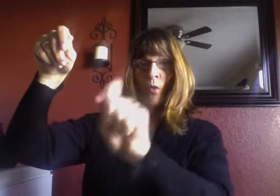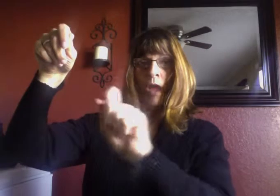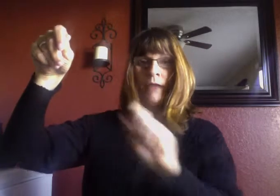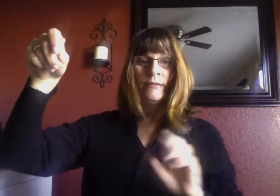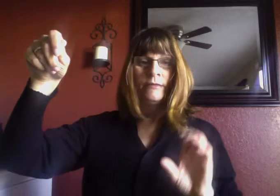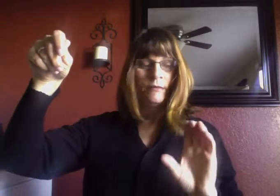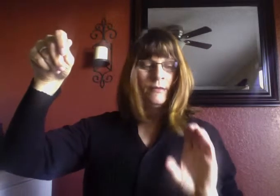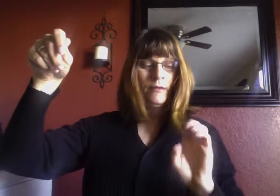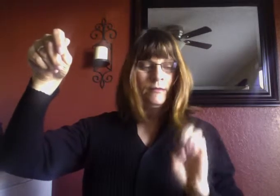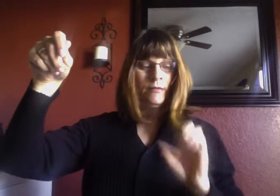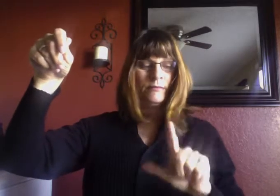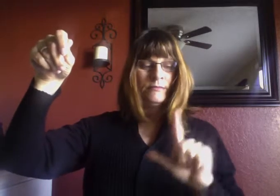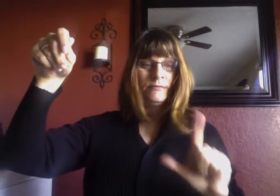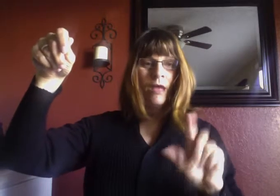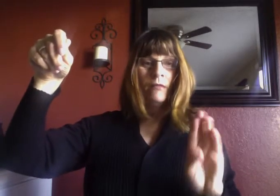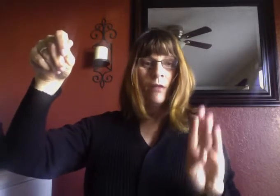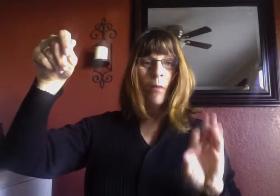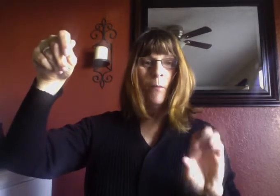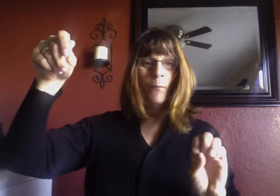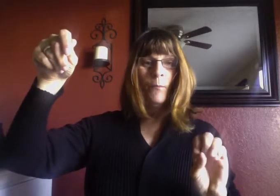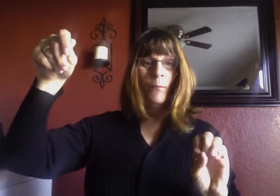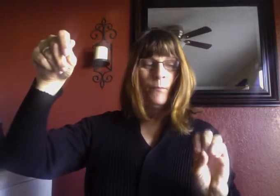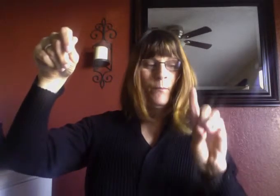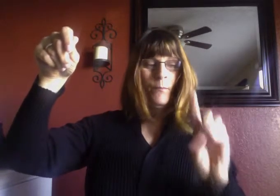And down near your arrowhead at the bottom, put axon.